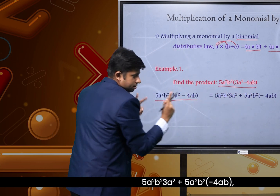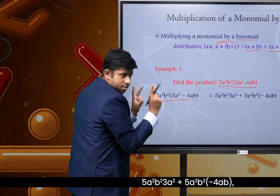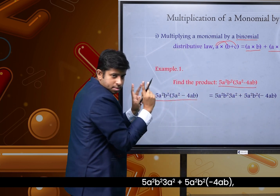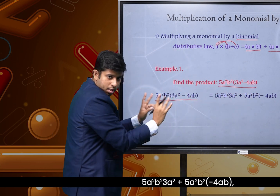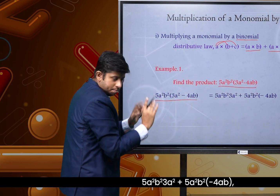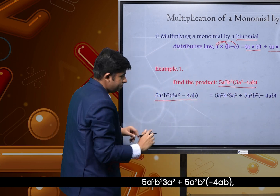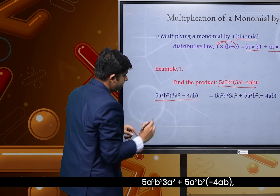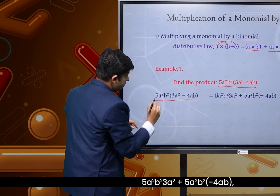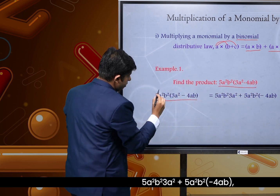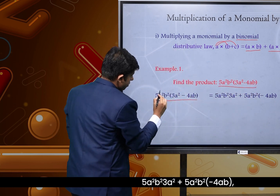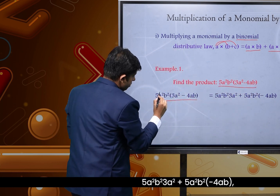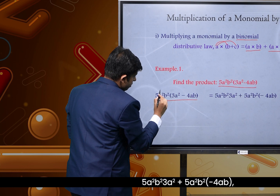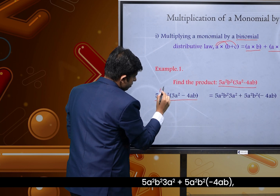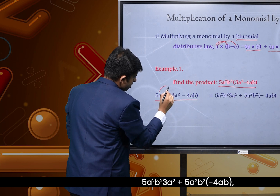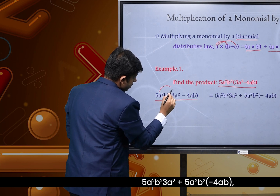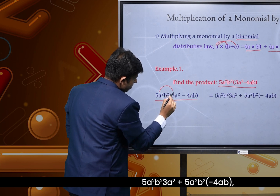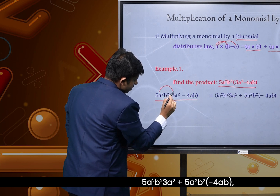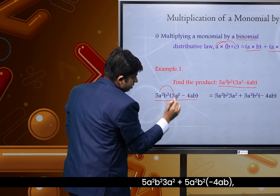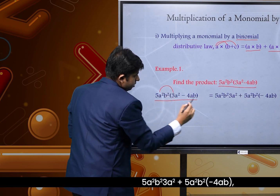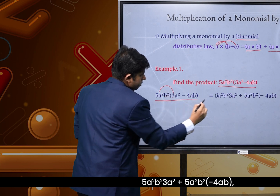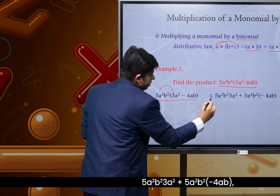square b square 3a square